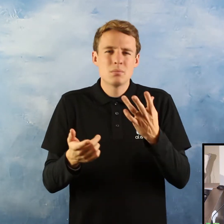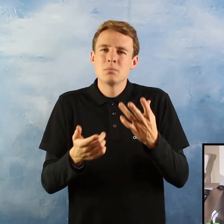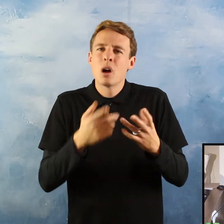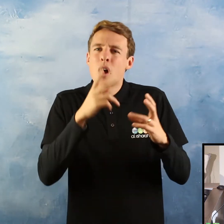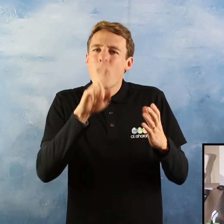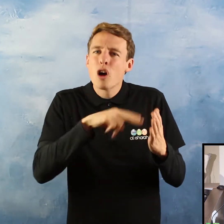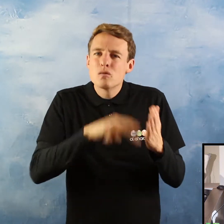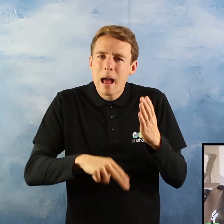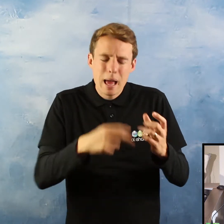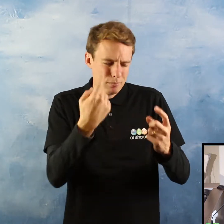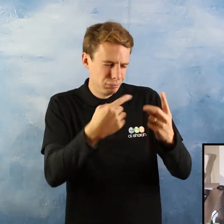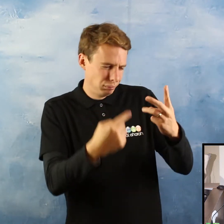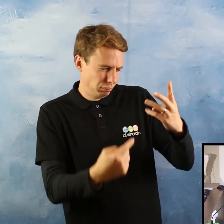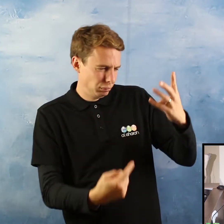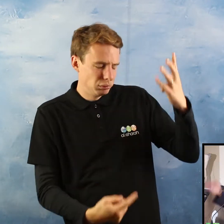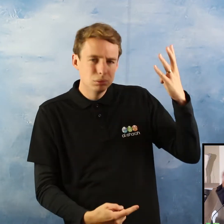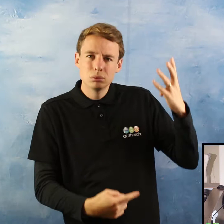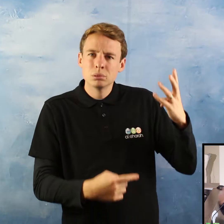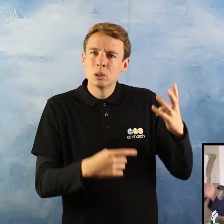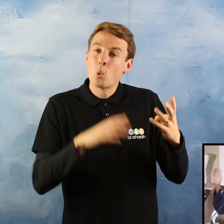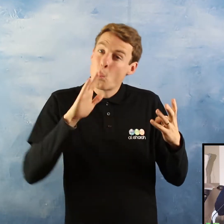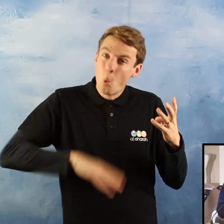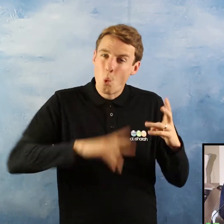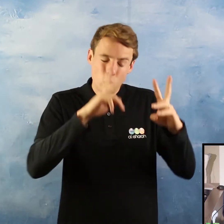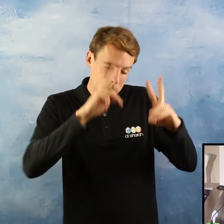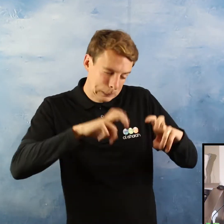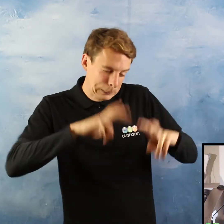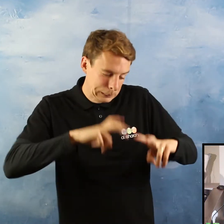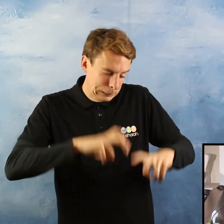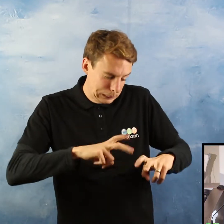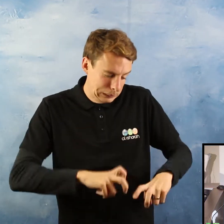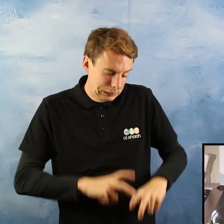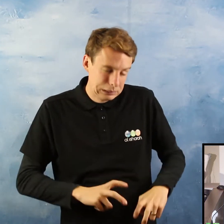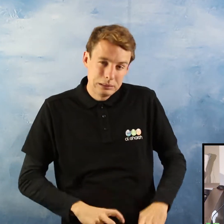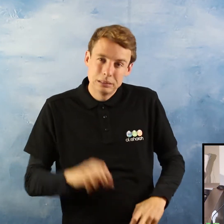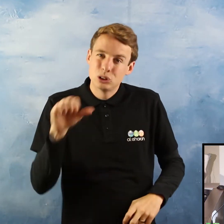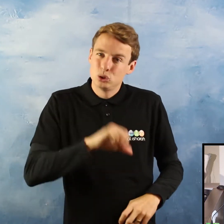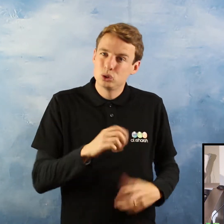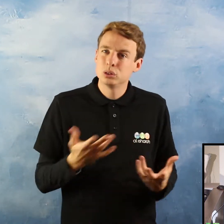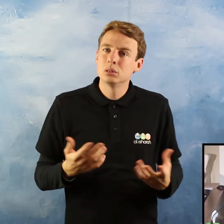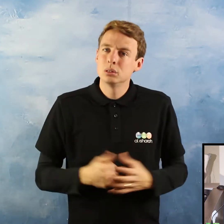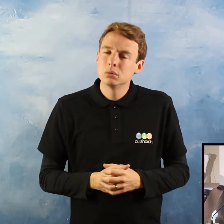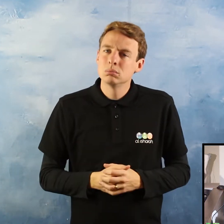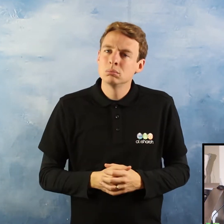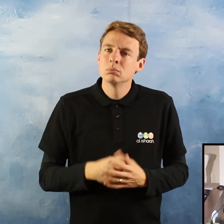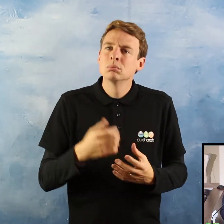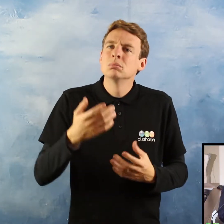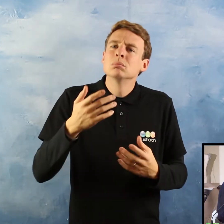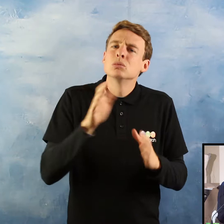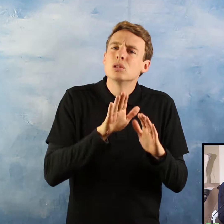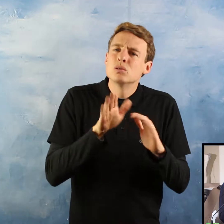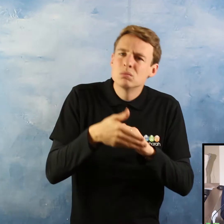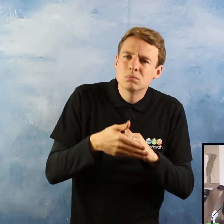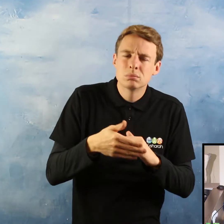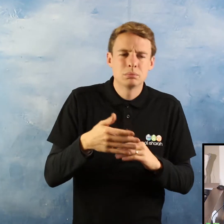haram, the adultery, the lying and cheating and harming others, the suicide,